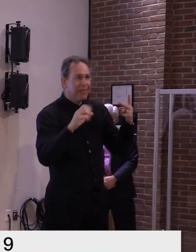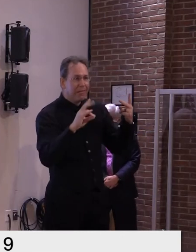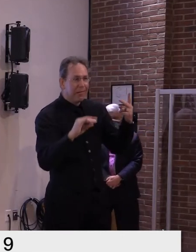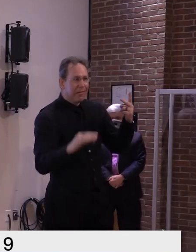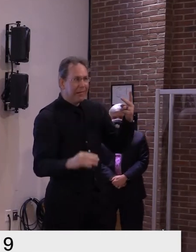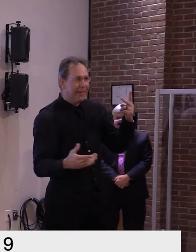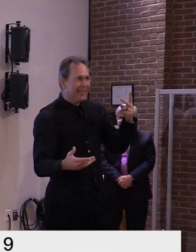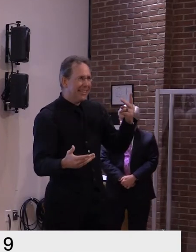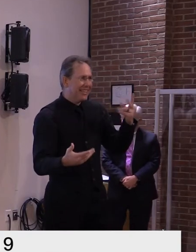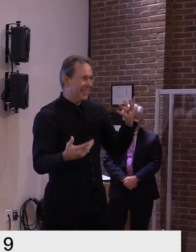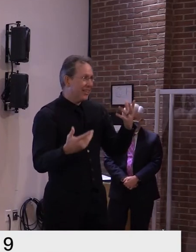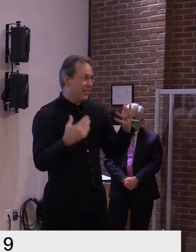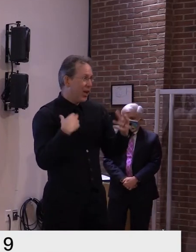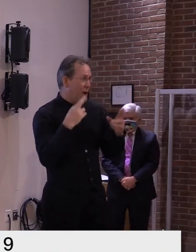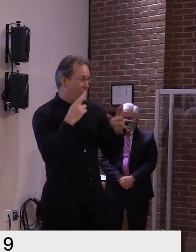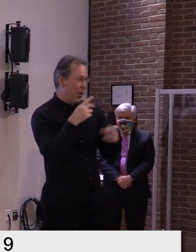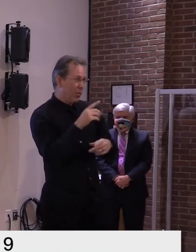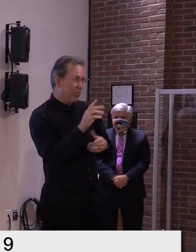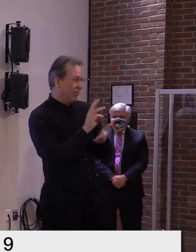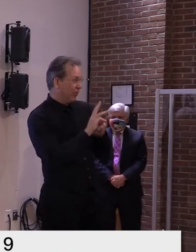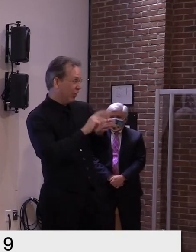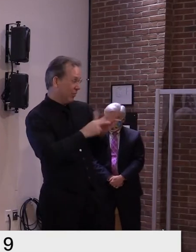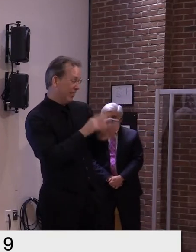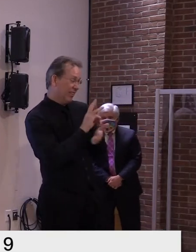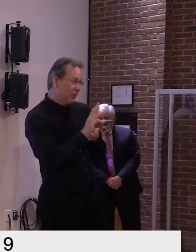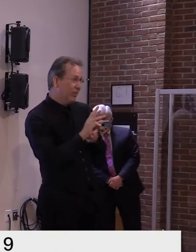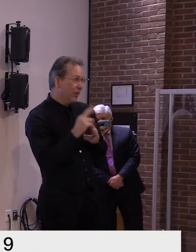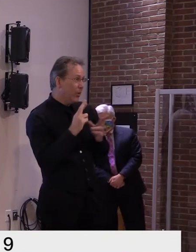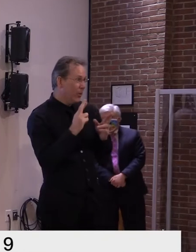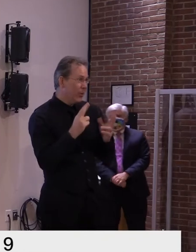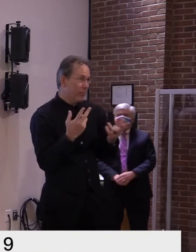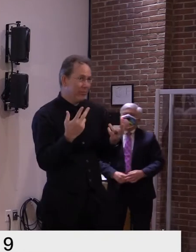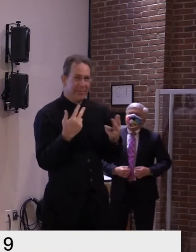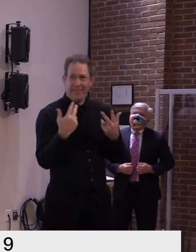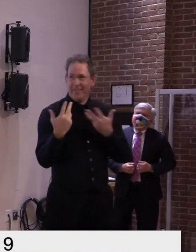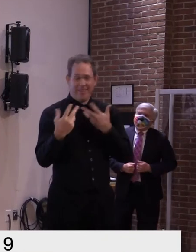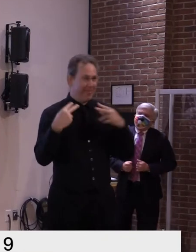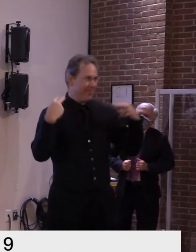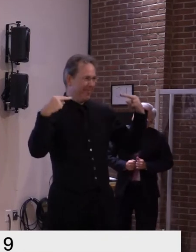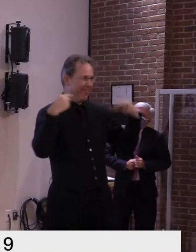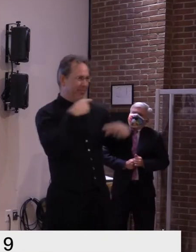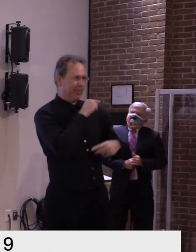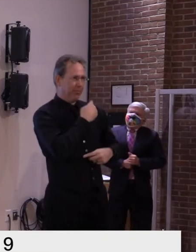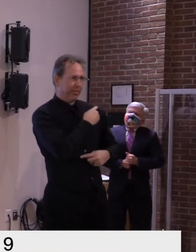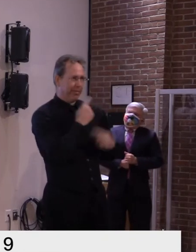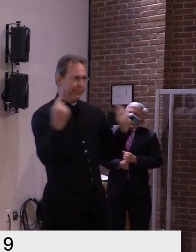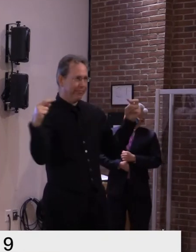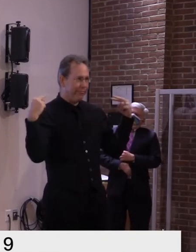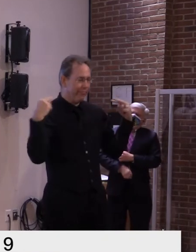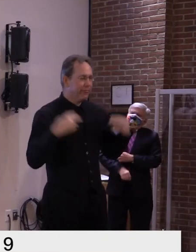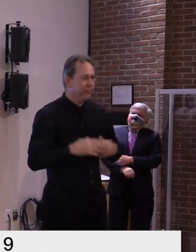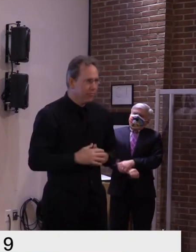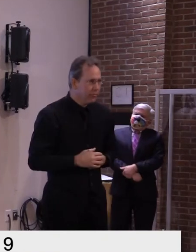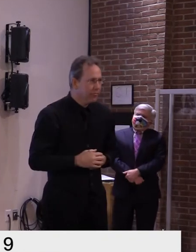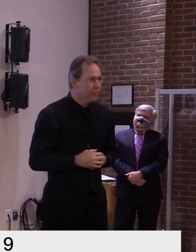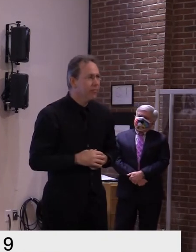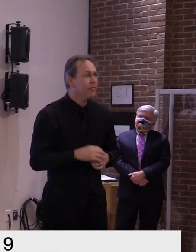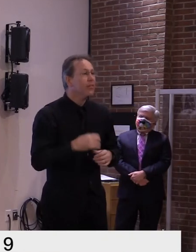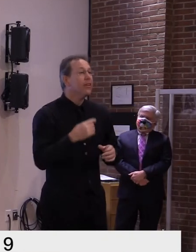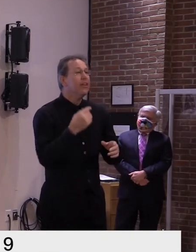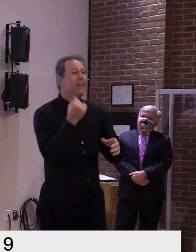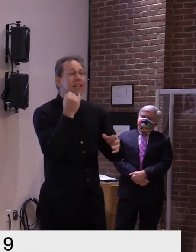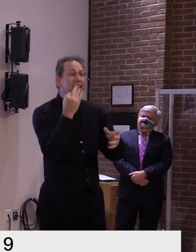hopefully 6 weeks away in that time frame. So if you would like to have